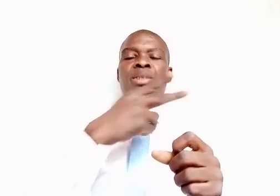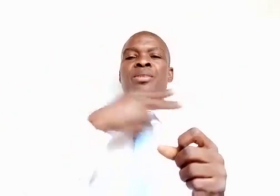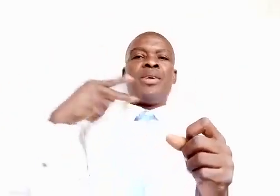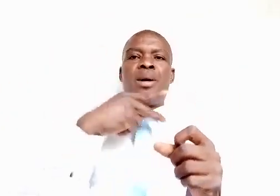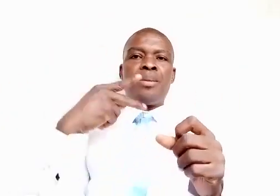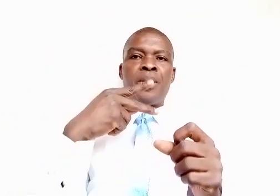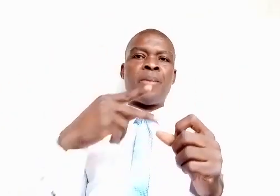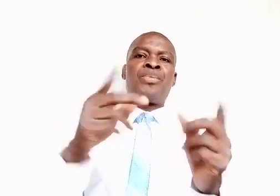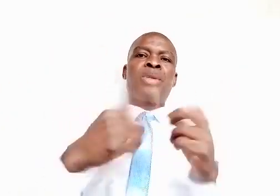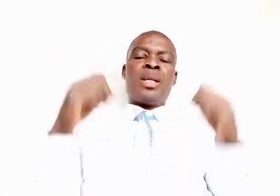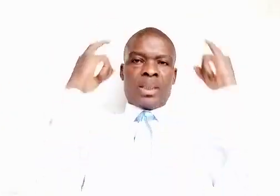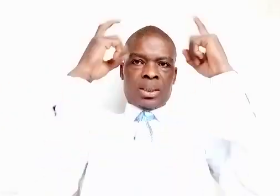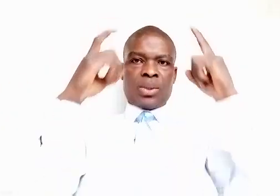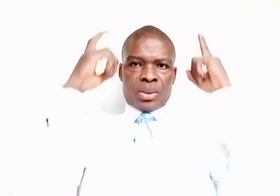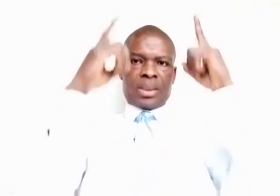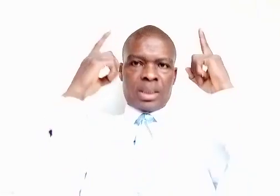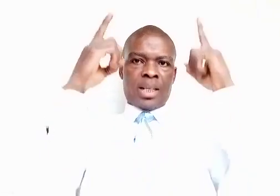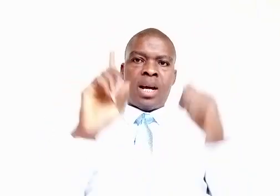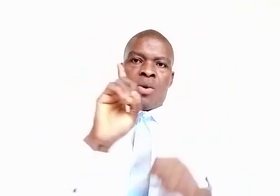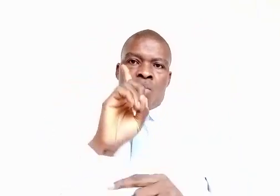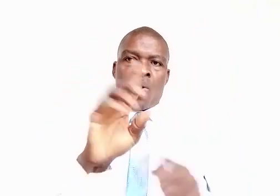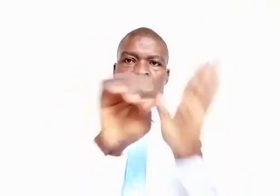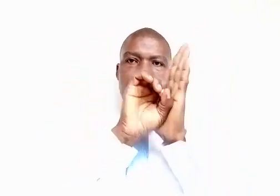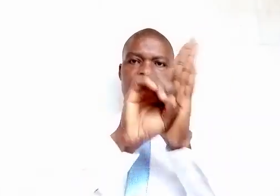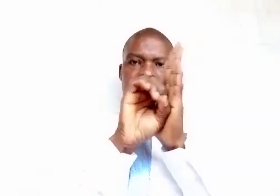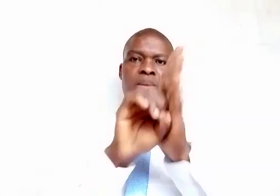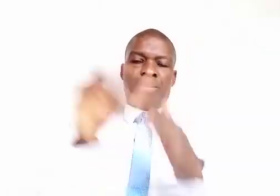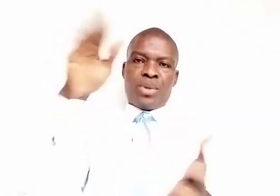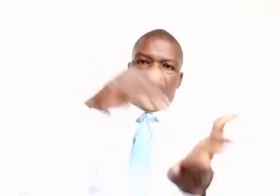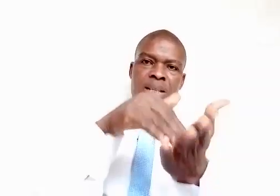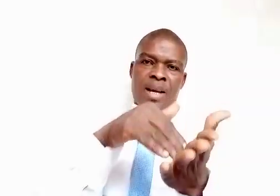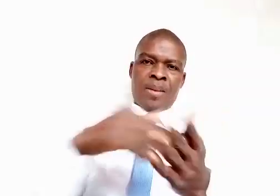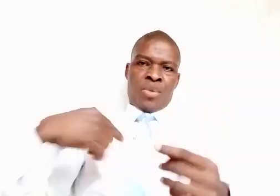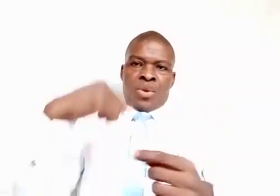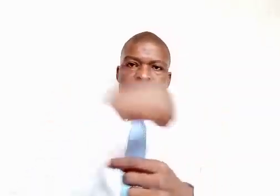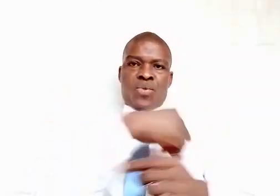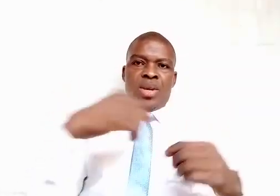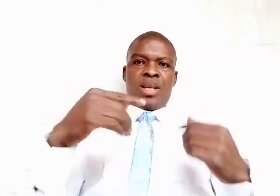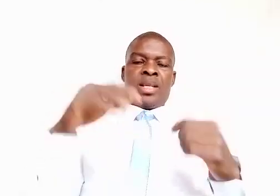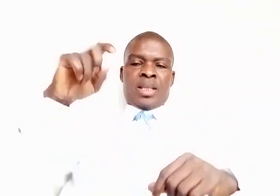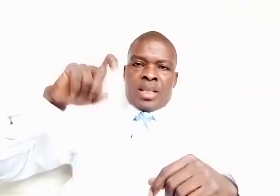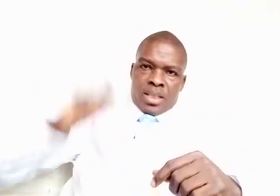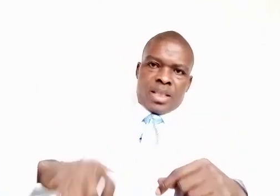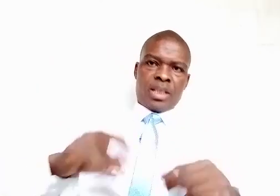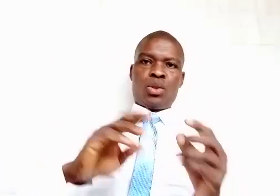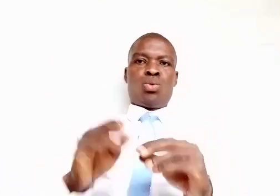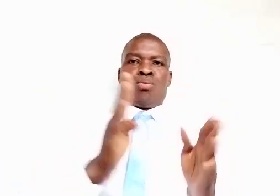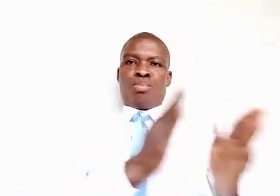Let's consider one more example on that. We need to prepare ourselves for the challenges